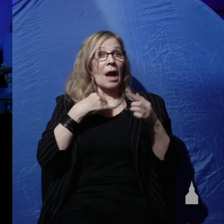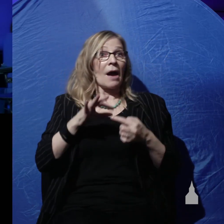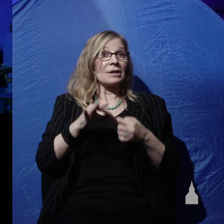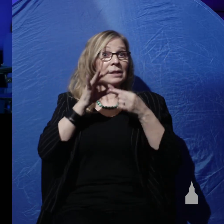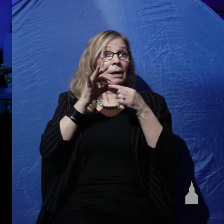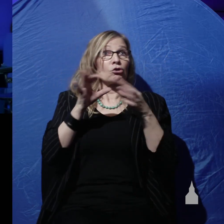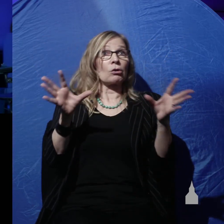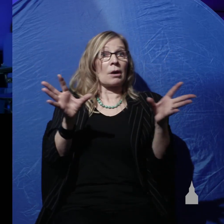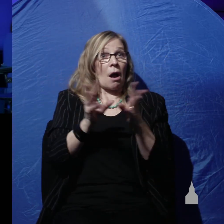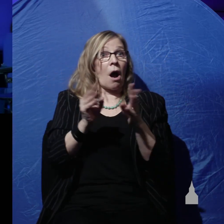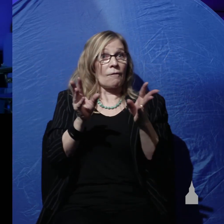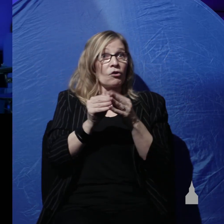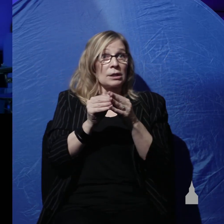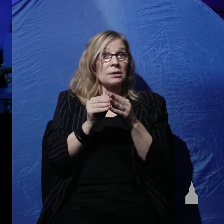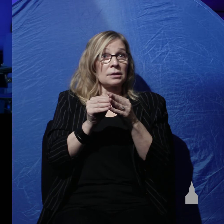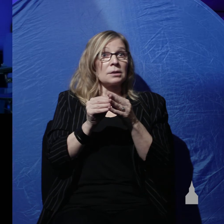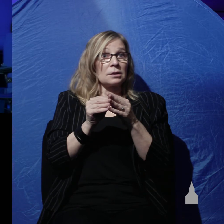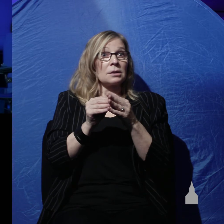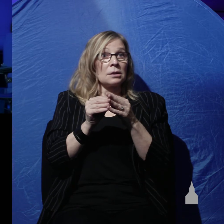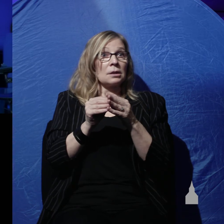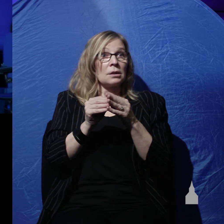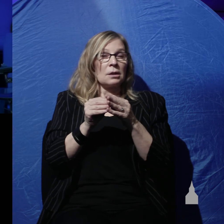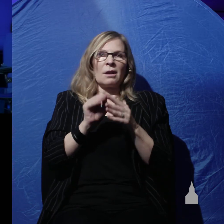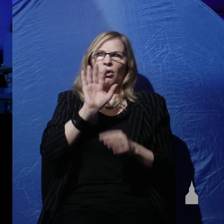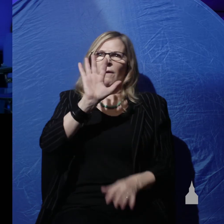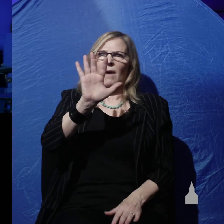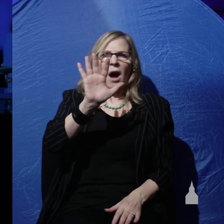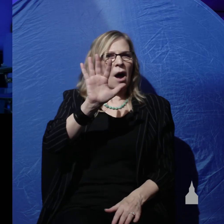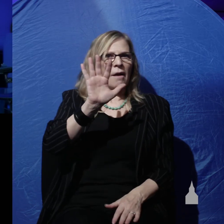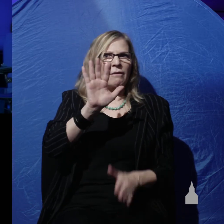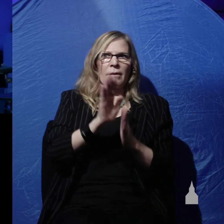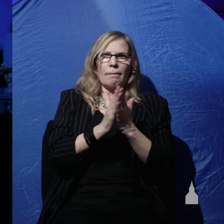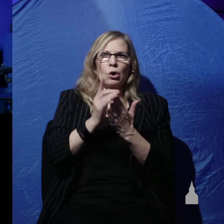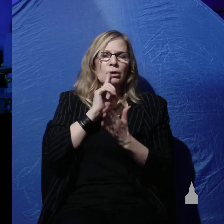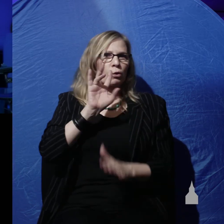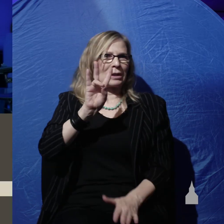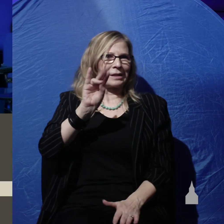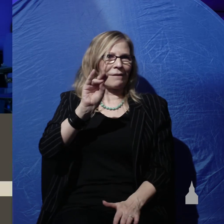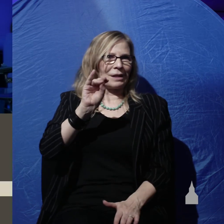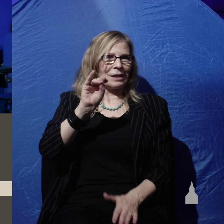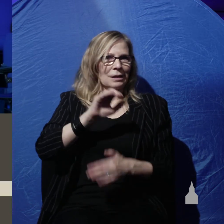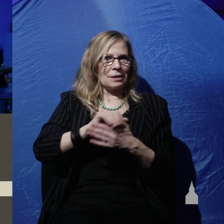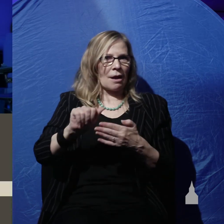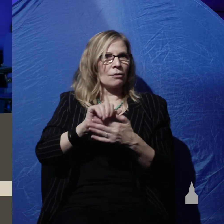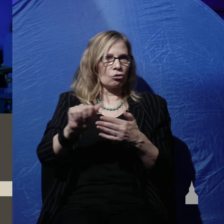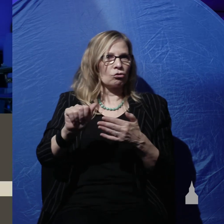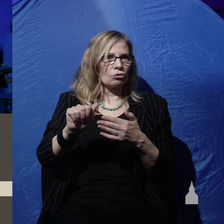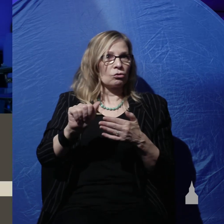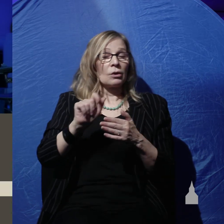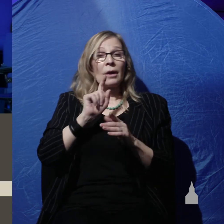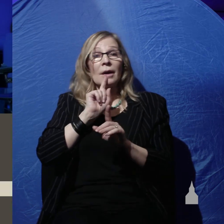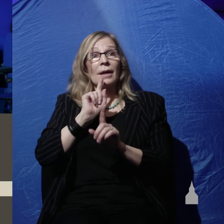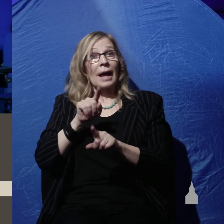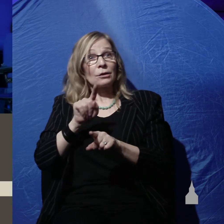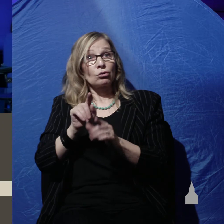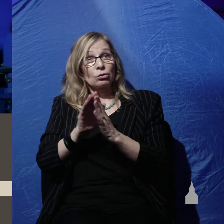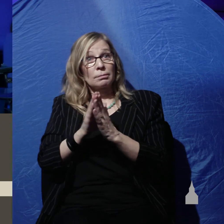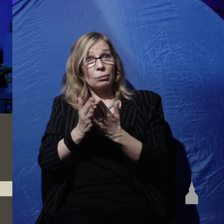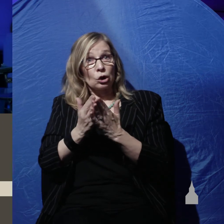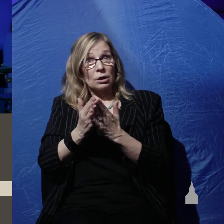pack here five books for just seventy dollars the answers book answers